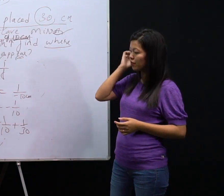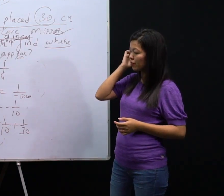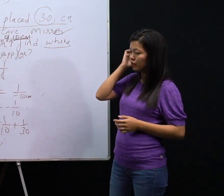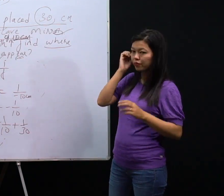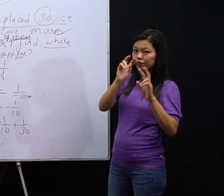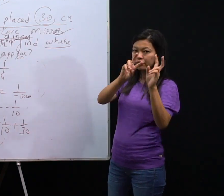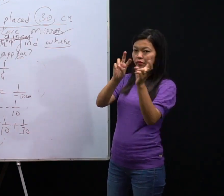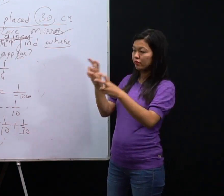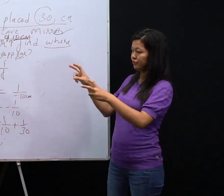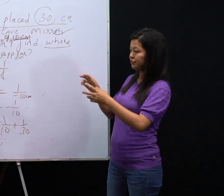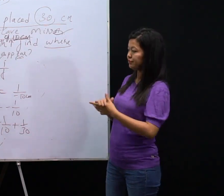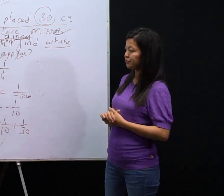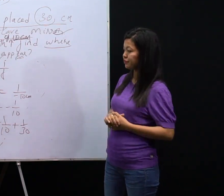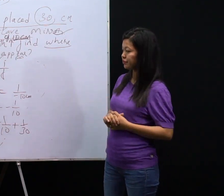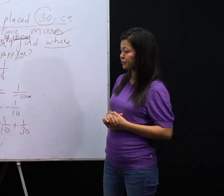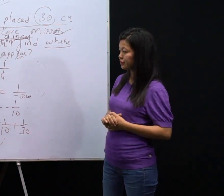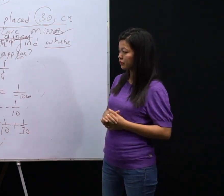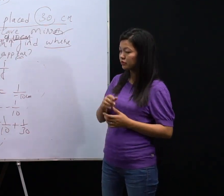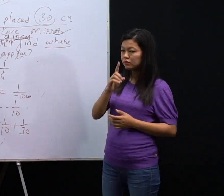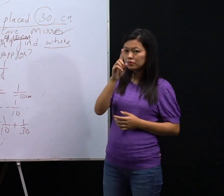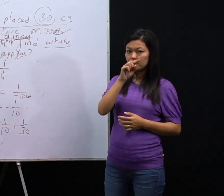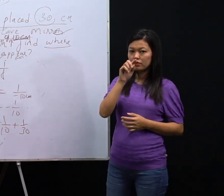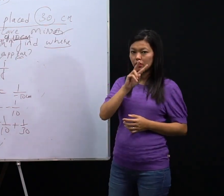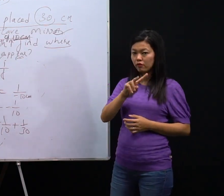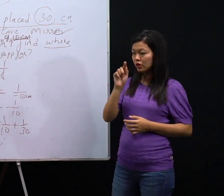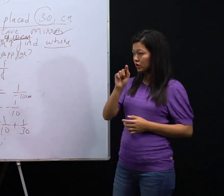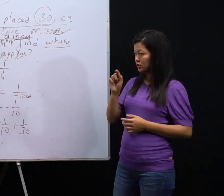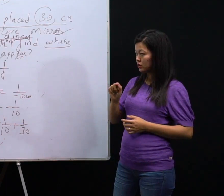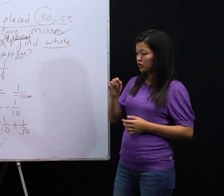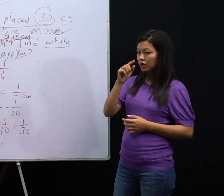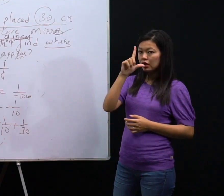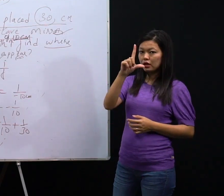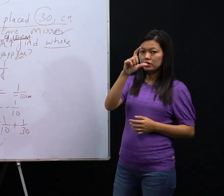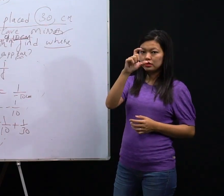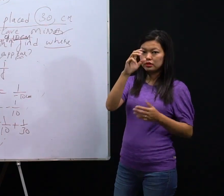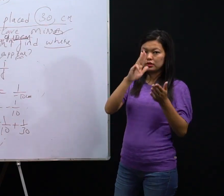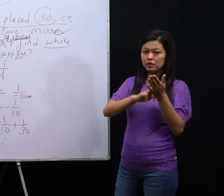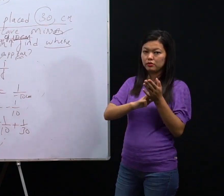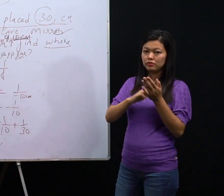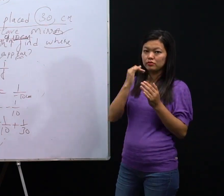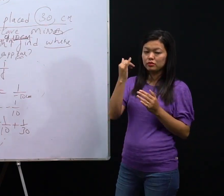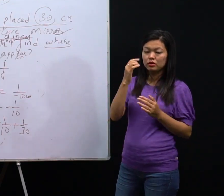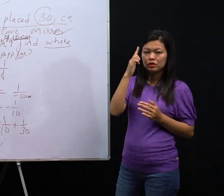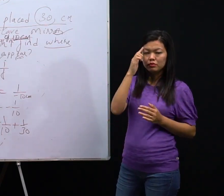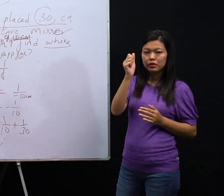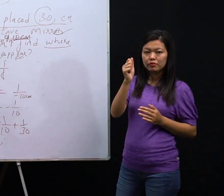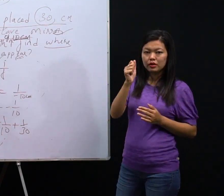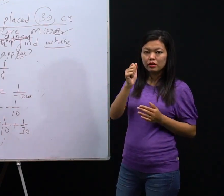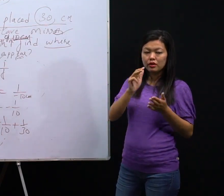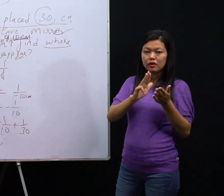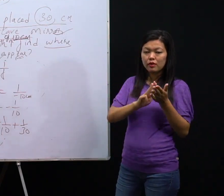So 1 upon V here, and then we'll take the LCM. So we get 30, and